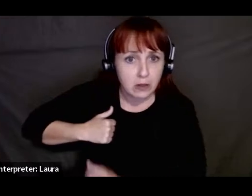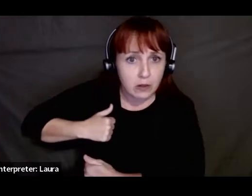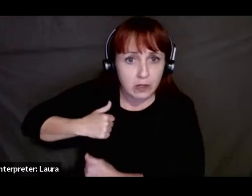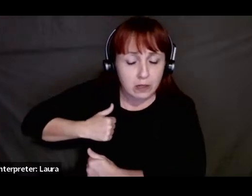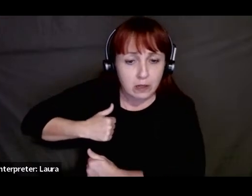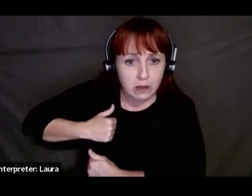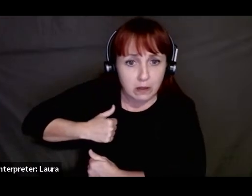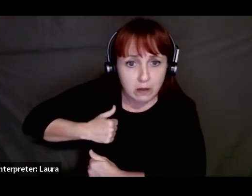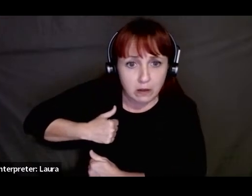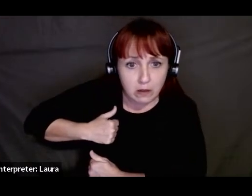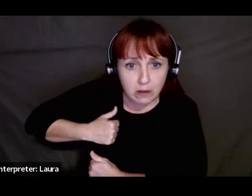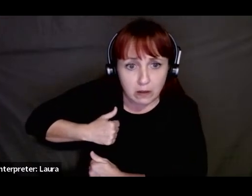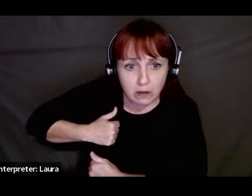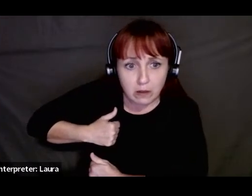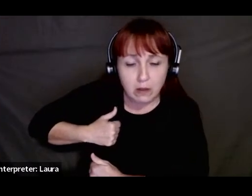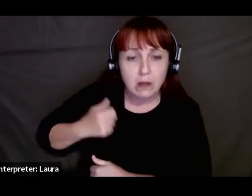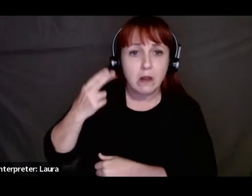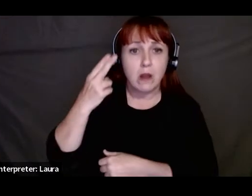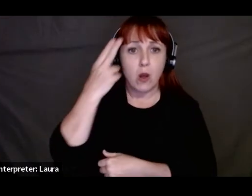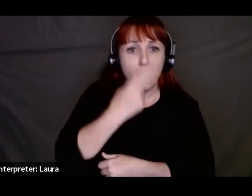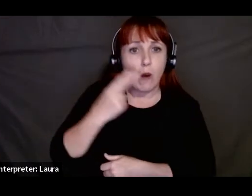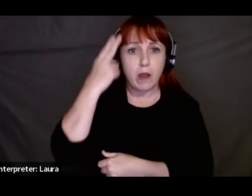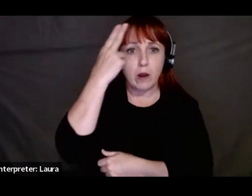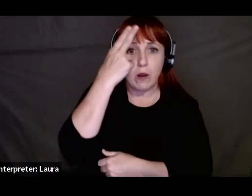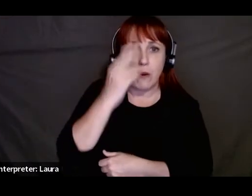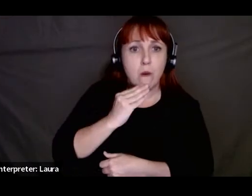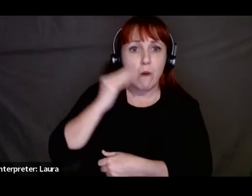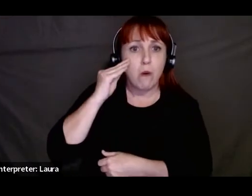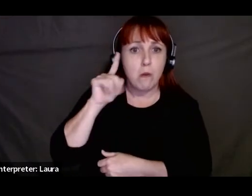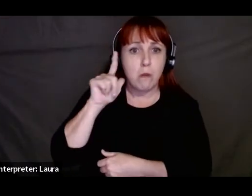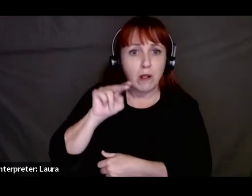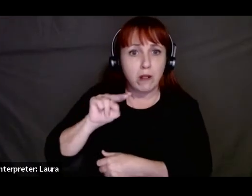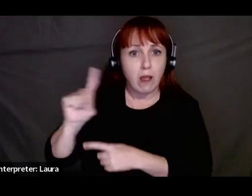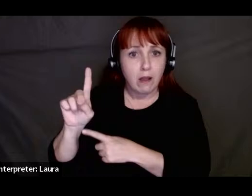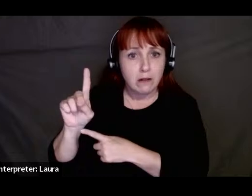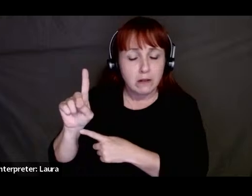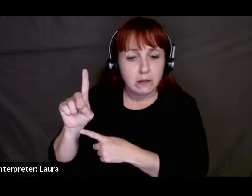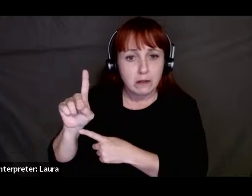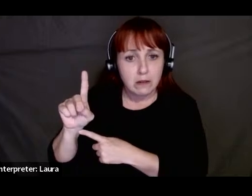Center. And here are the Hawaiians. And